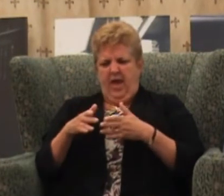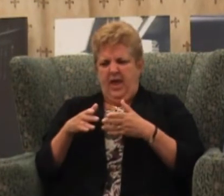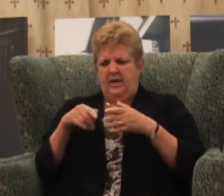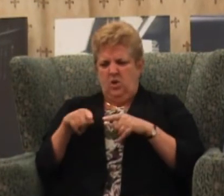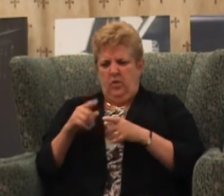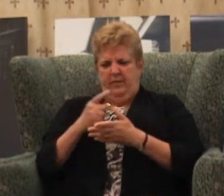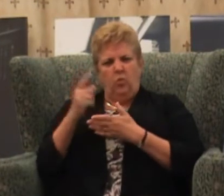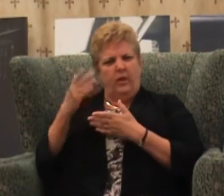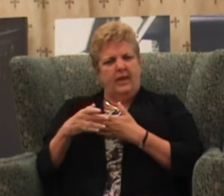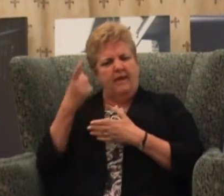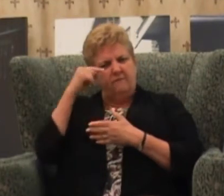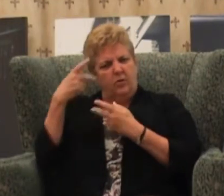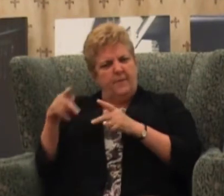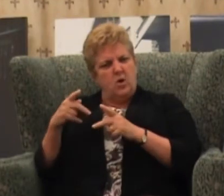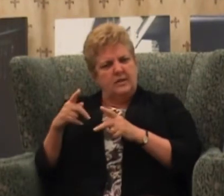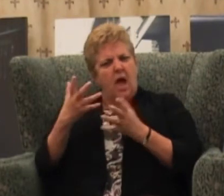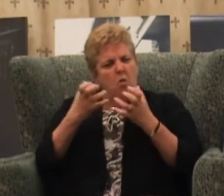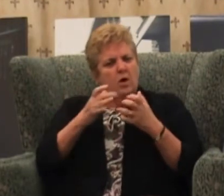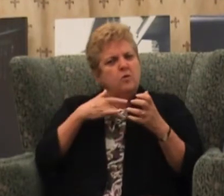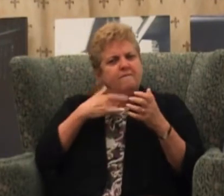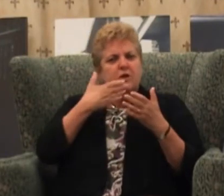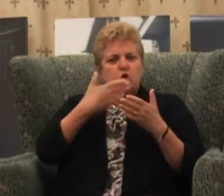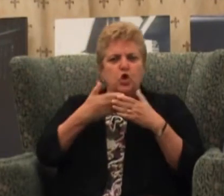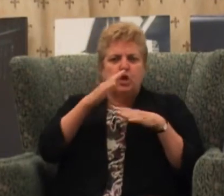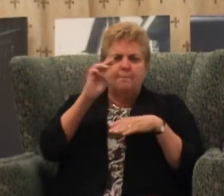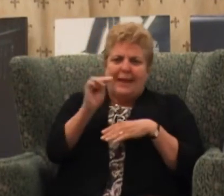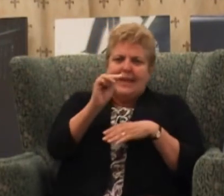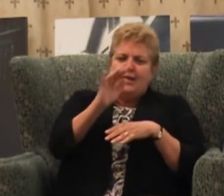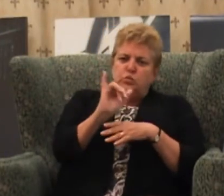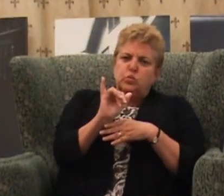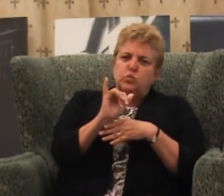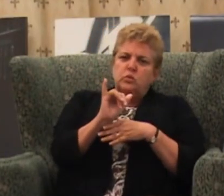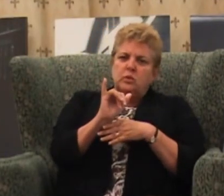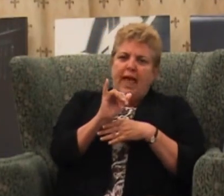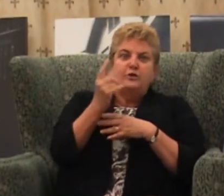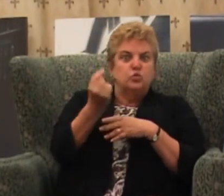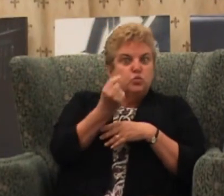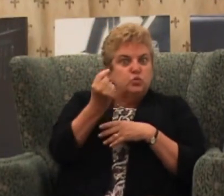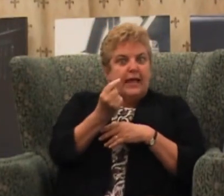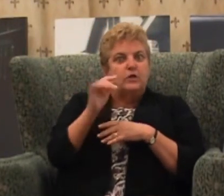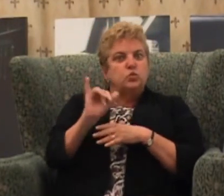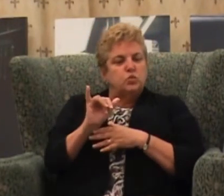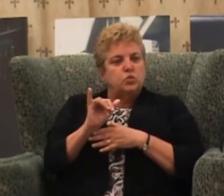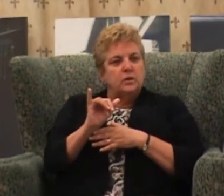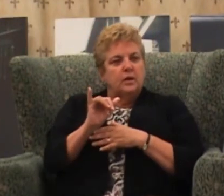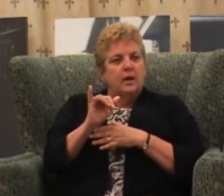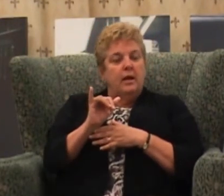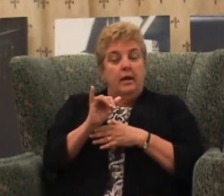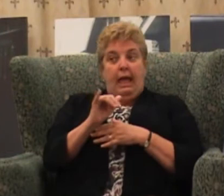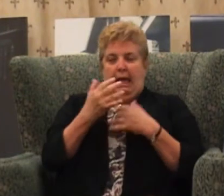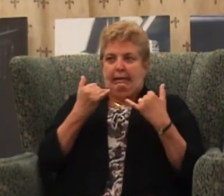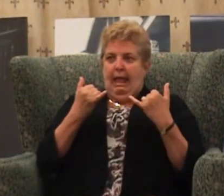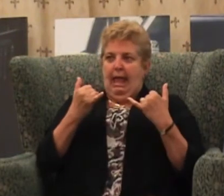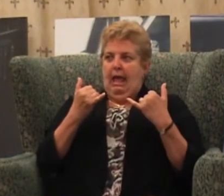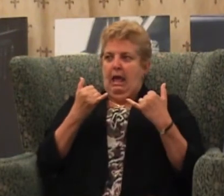Monday. And I wanted to feel that way Tuesday. And now all of a sudden I'm doing daily